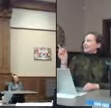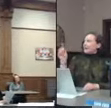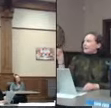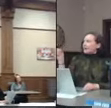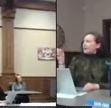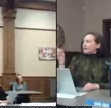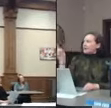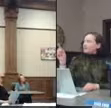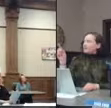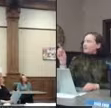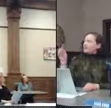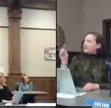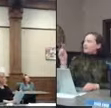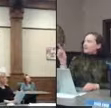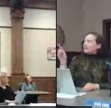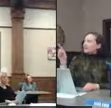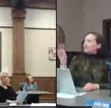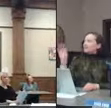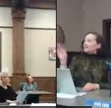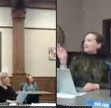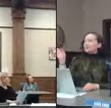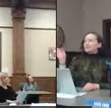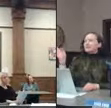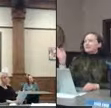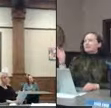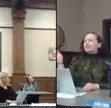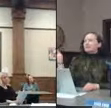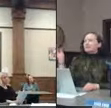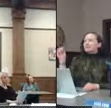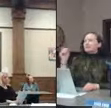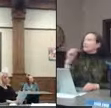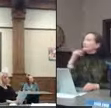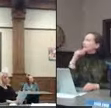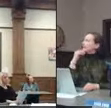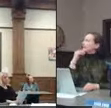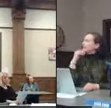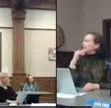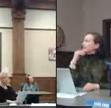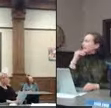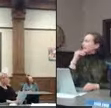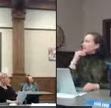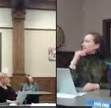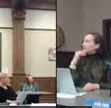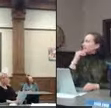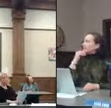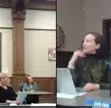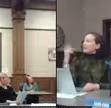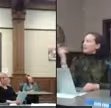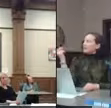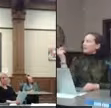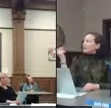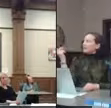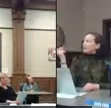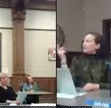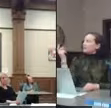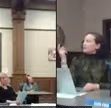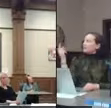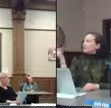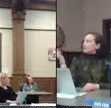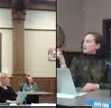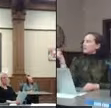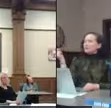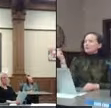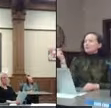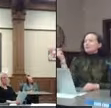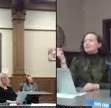The other high priority school listed, is I noticed is still Reynolds, still, and that's been there for some time, that we're now looking